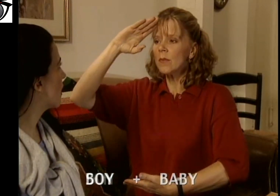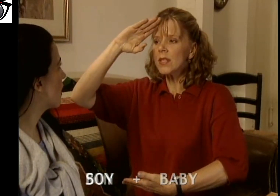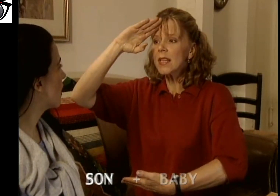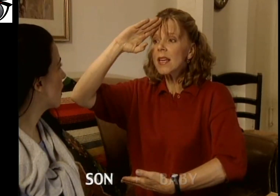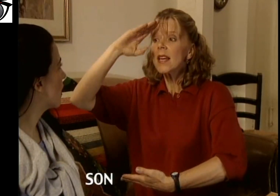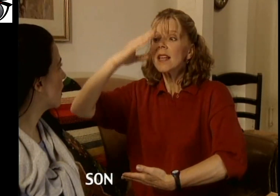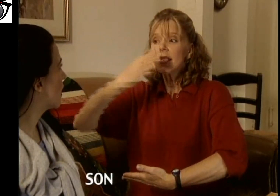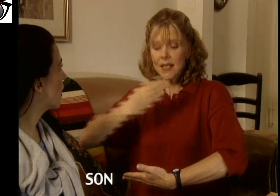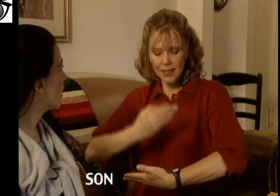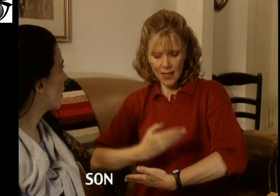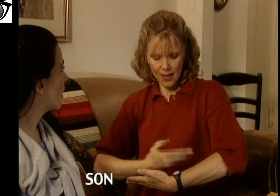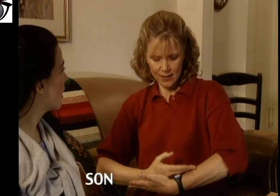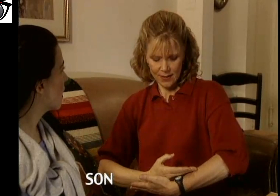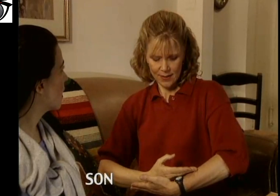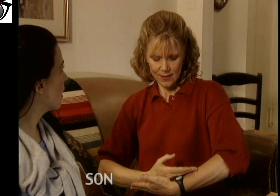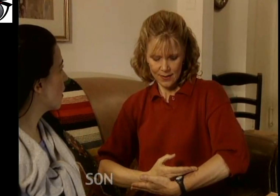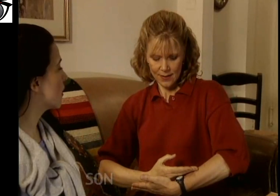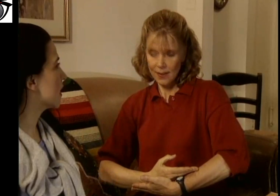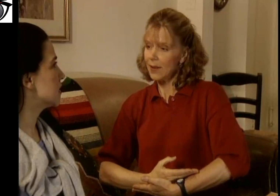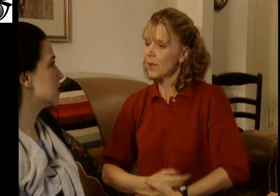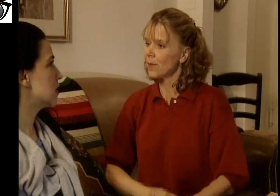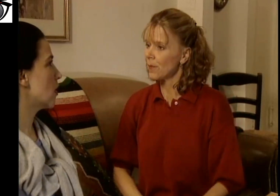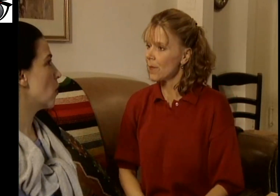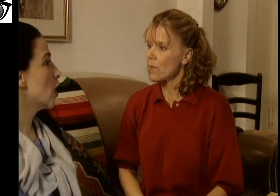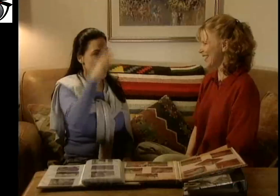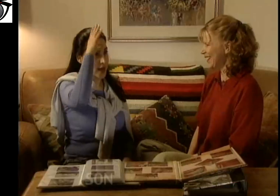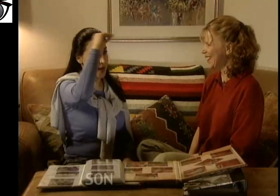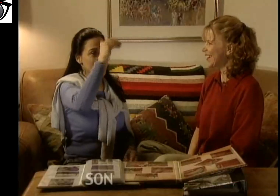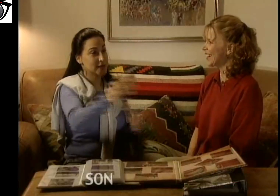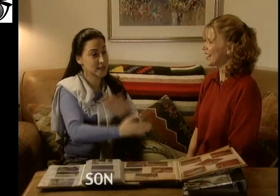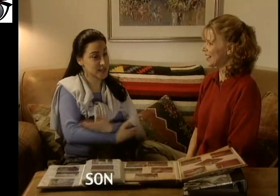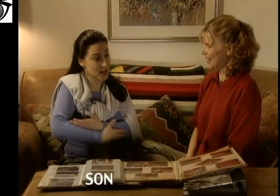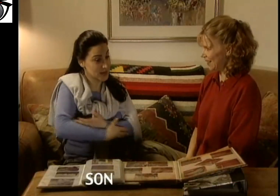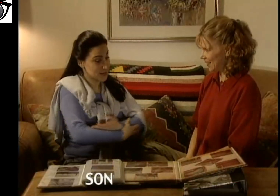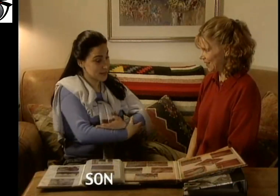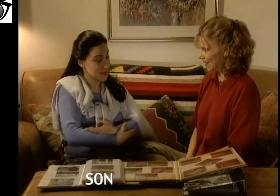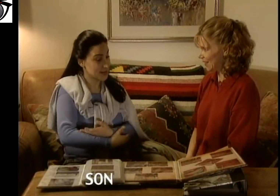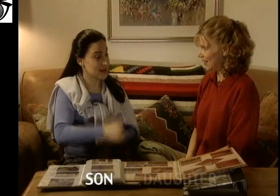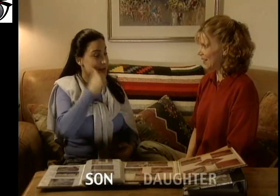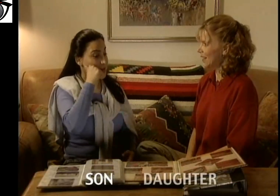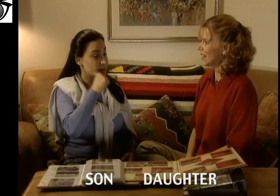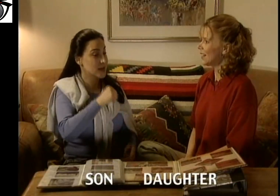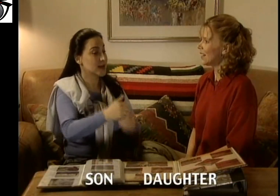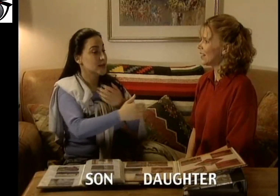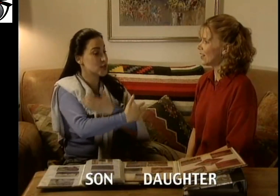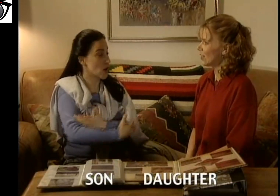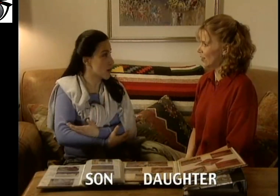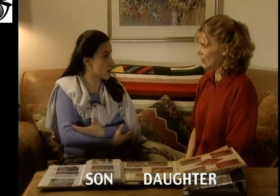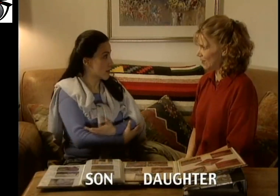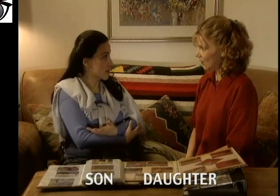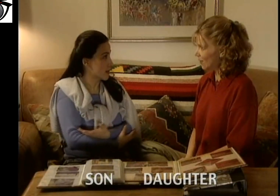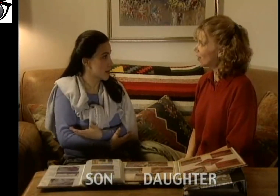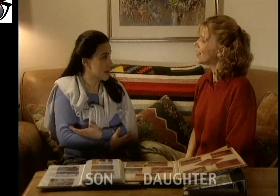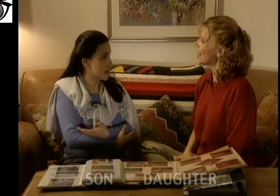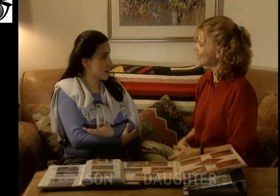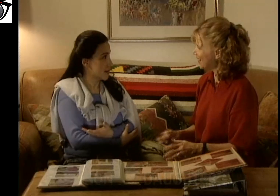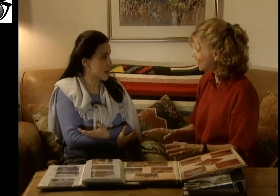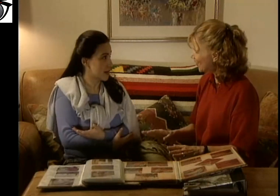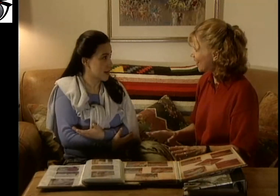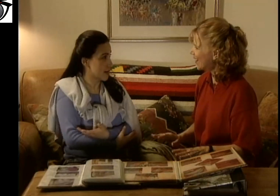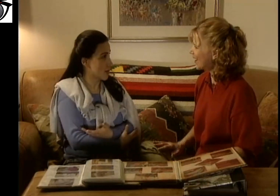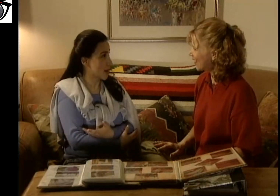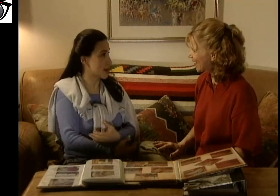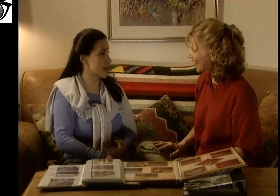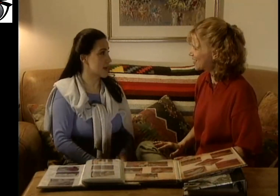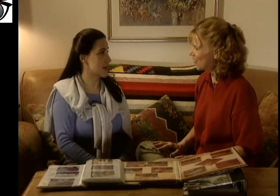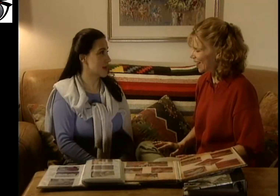it becomes son. Okay. So, son, daughter. Yes,